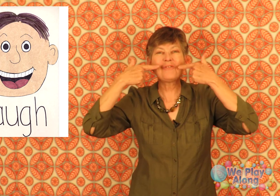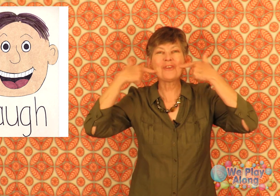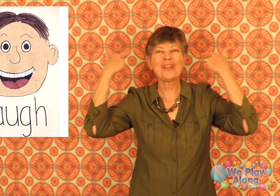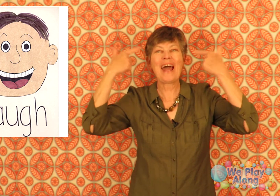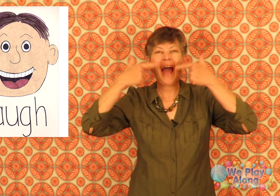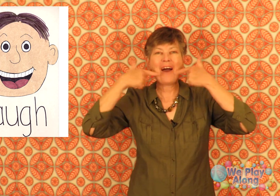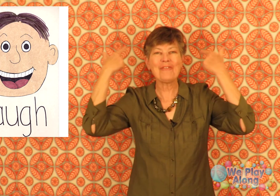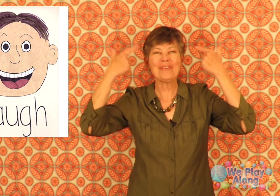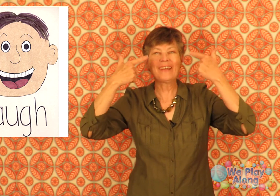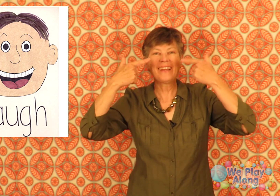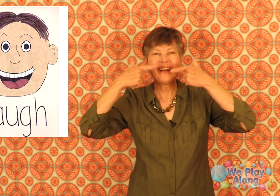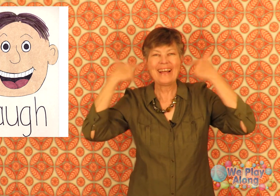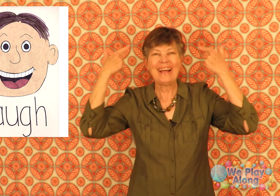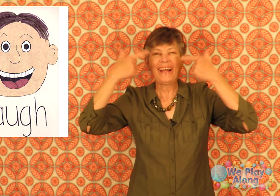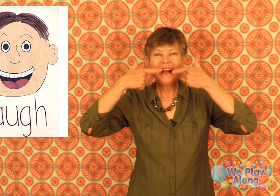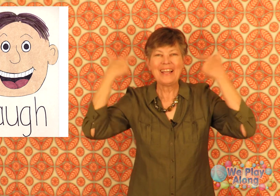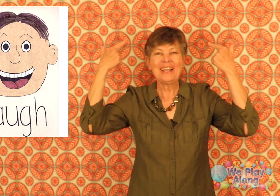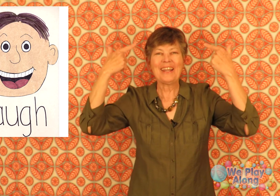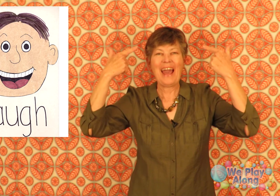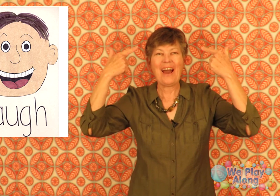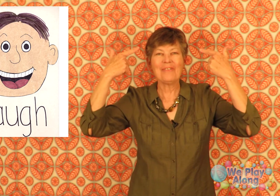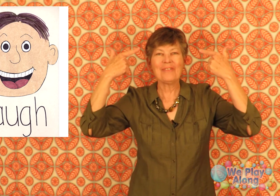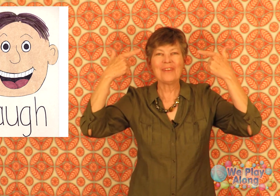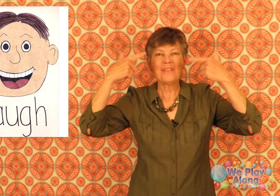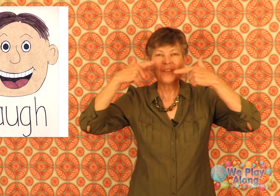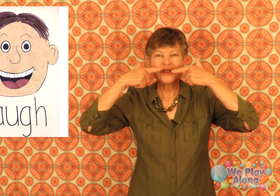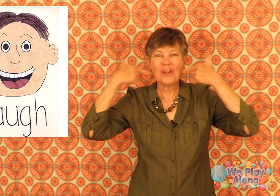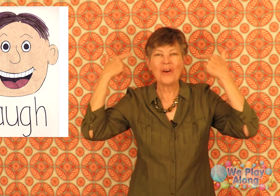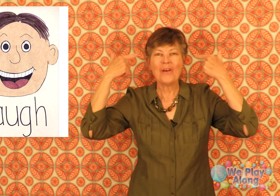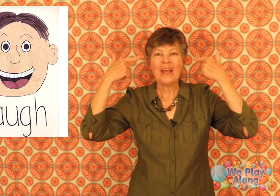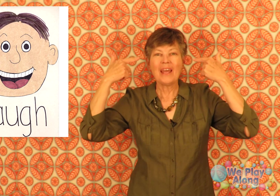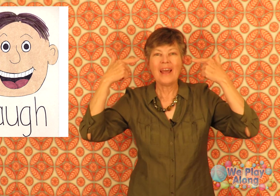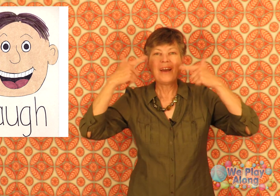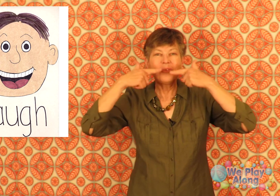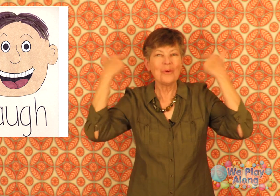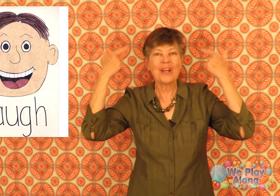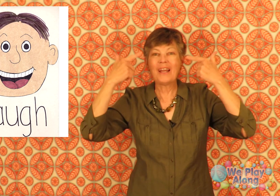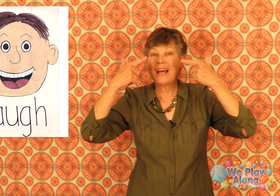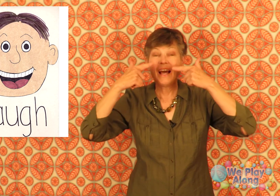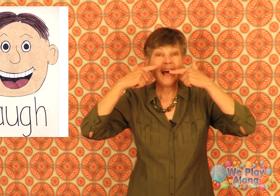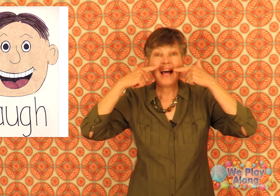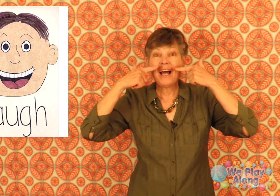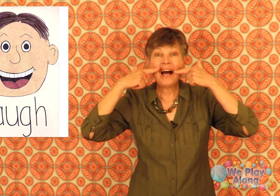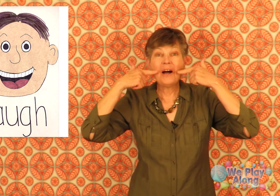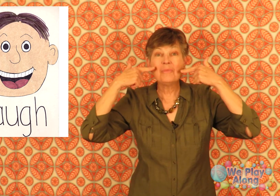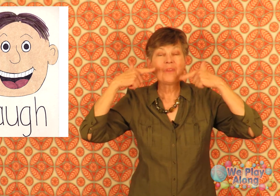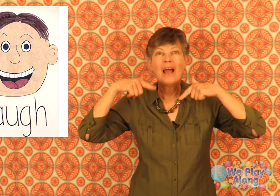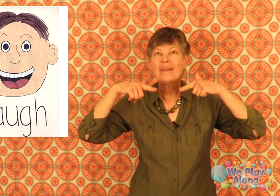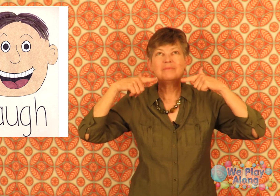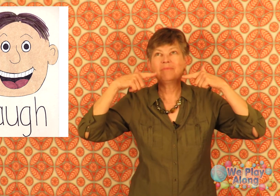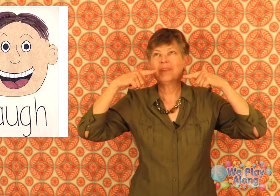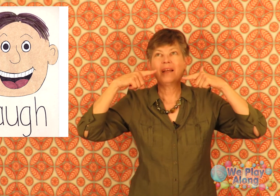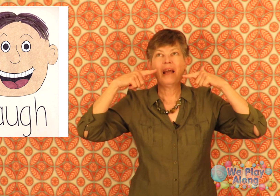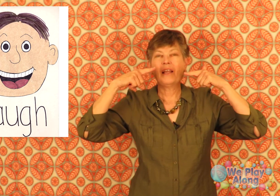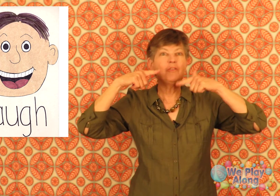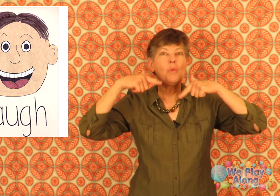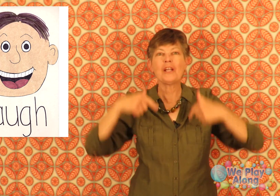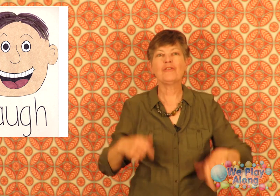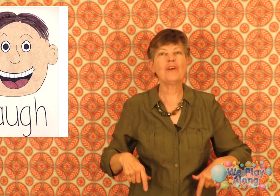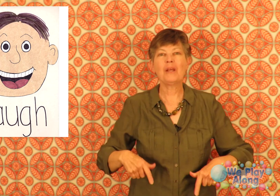for laugh. Laugh. So we're going to, I love to watch a funny